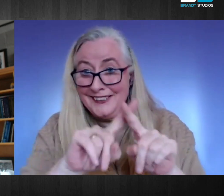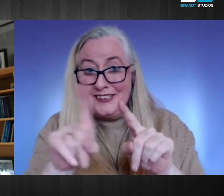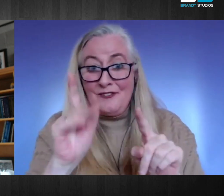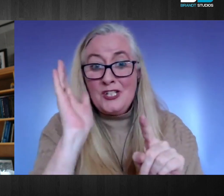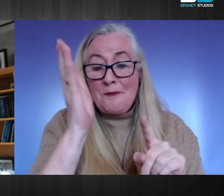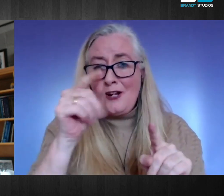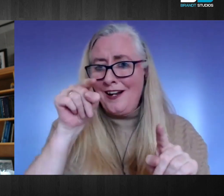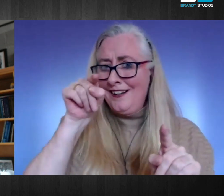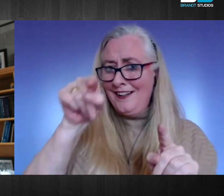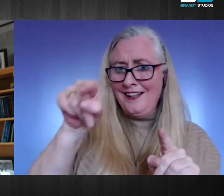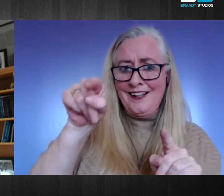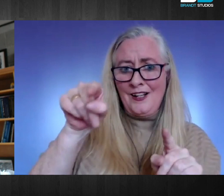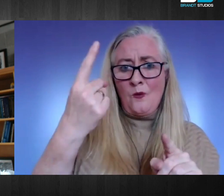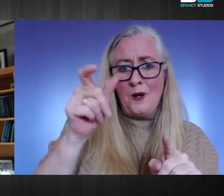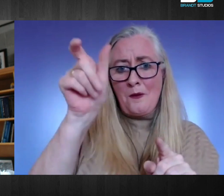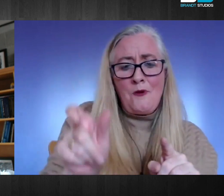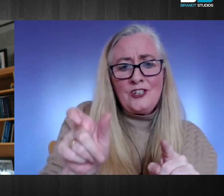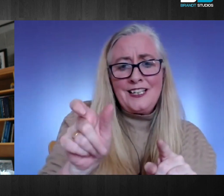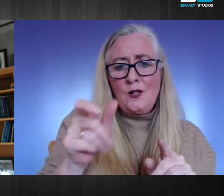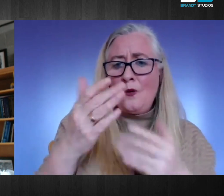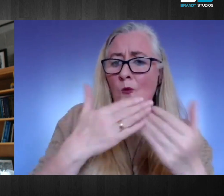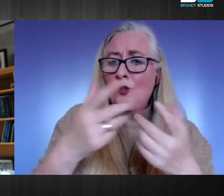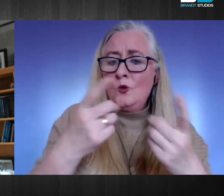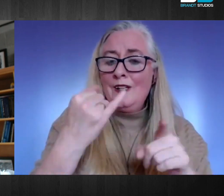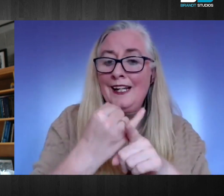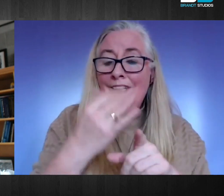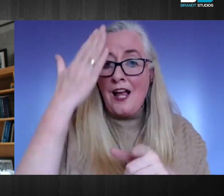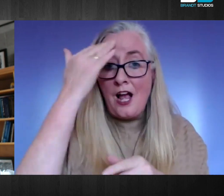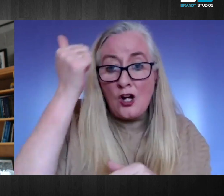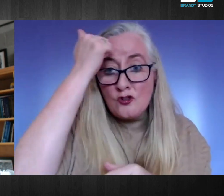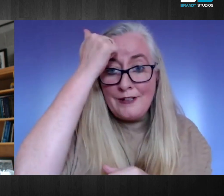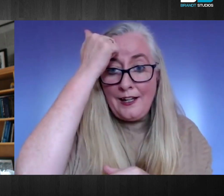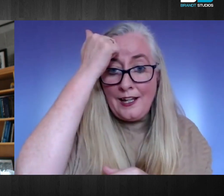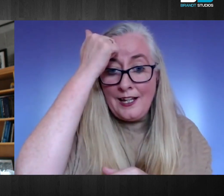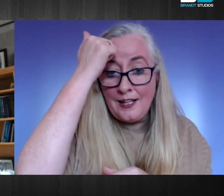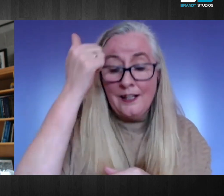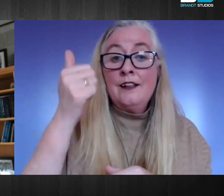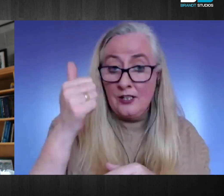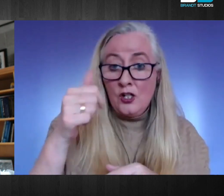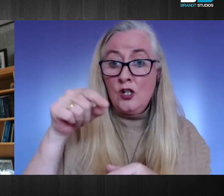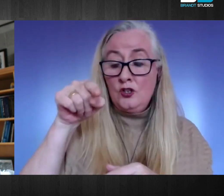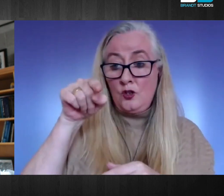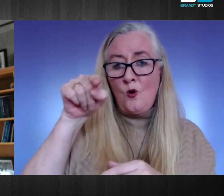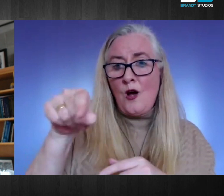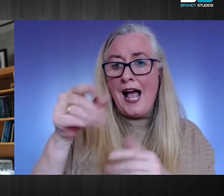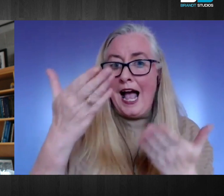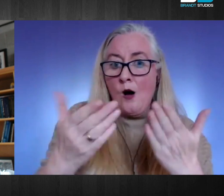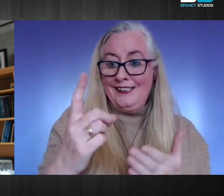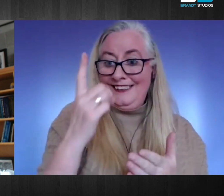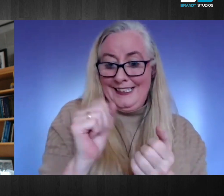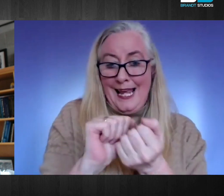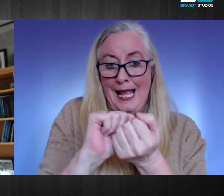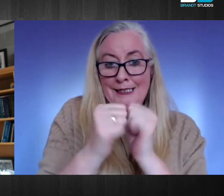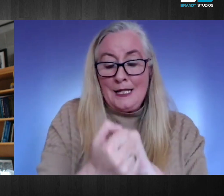in Australia, in Anne's area, has been to adapt an existing advisory group